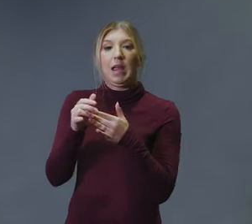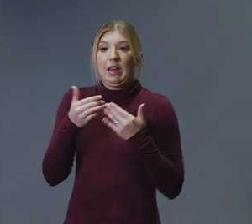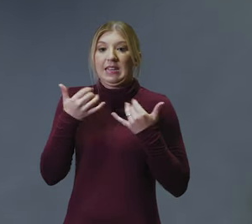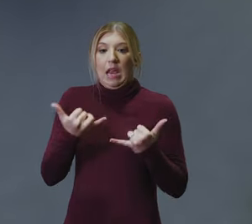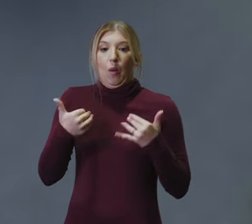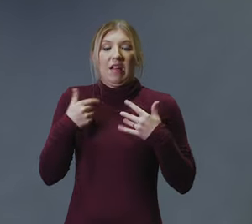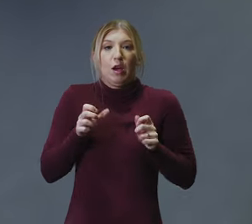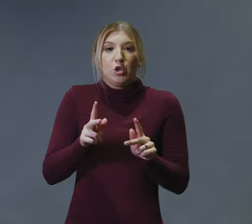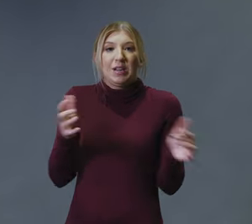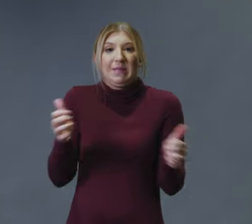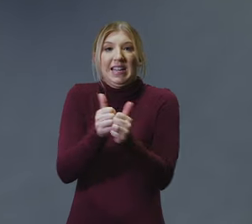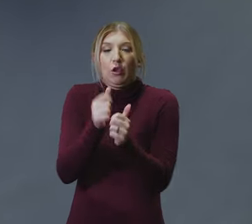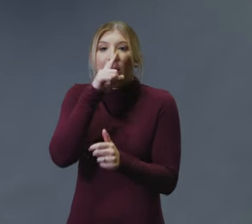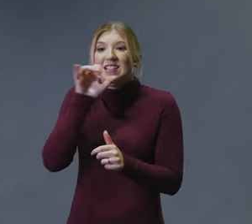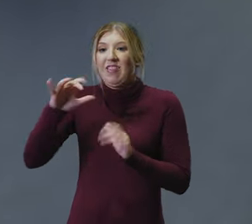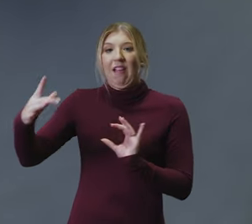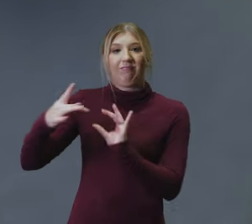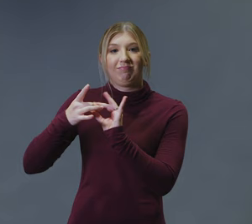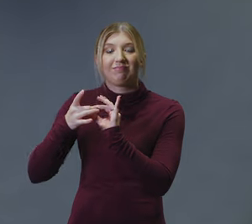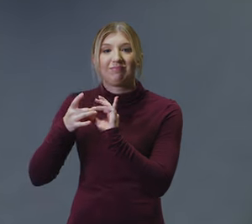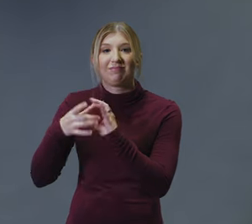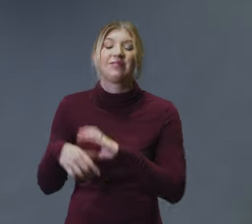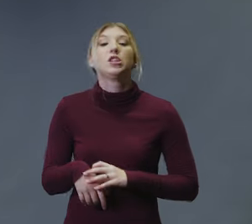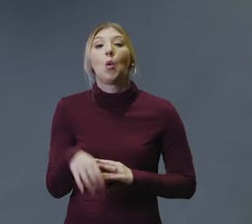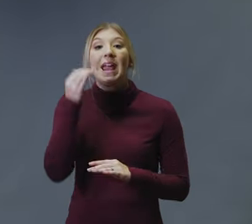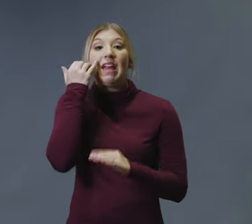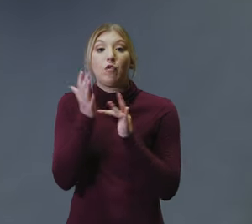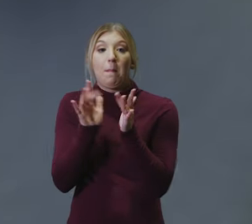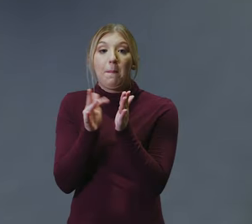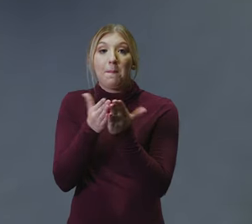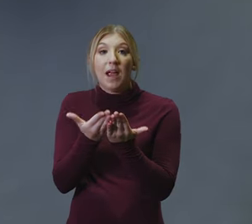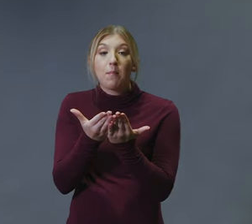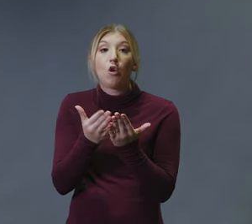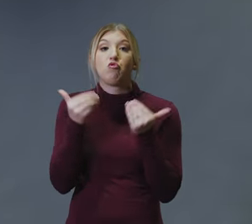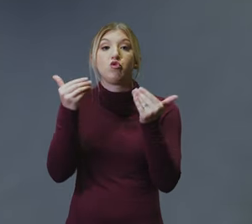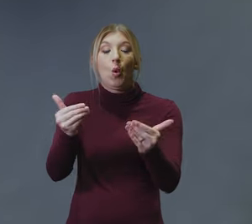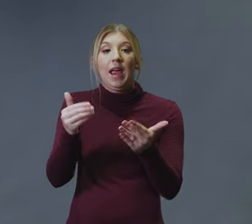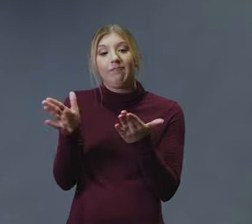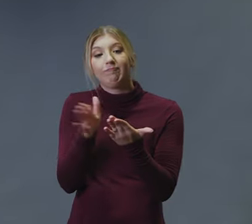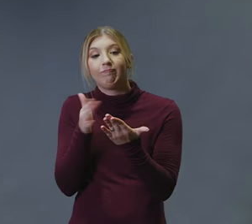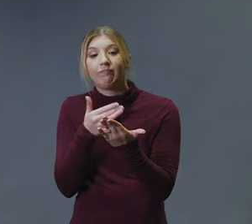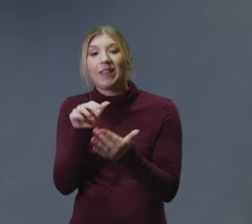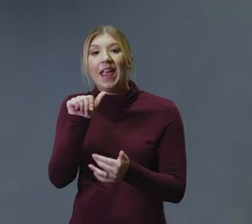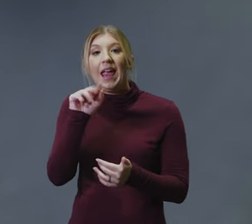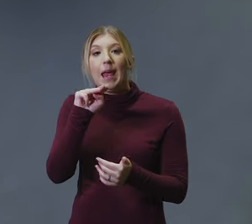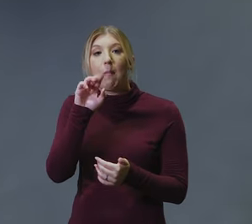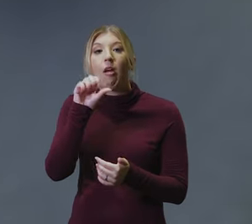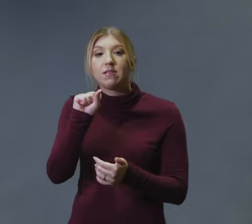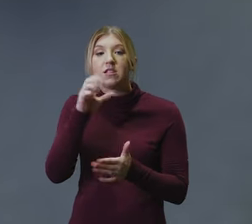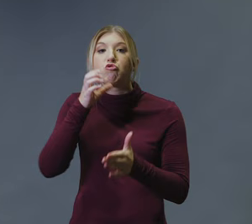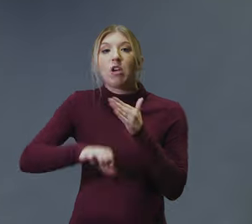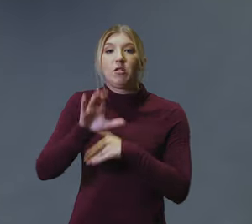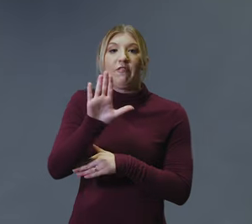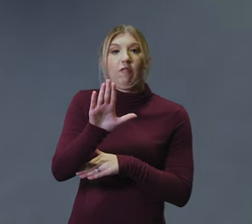now to be together because of that relationship. So if you have your Bibles, why don't you go ahead and turn to Amos chapter 5. That is